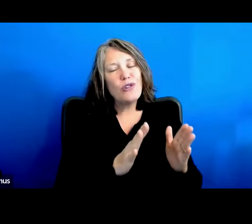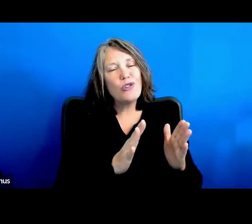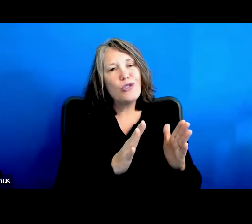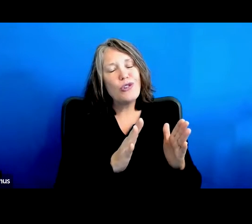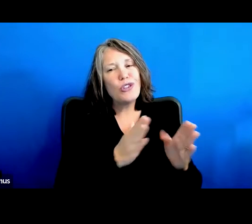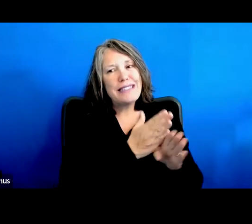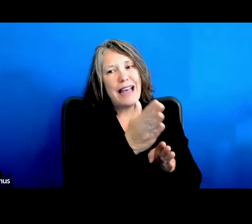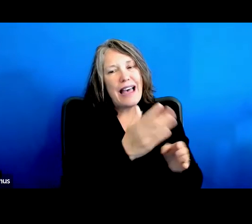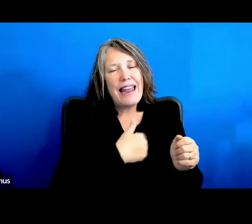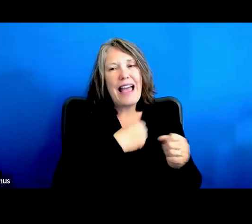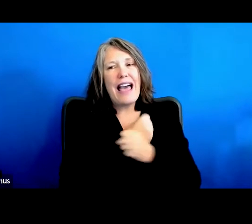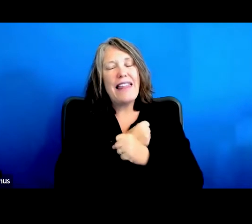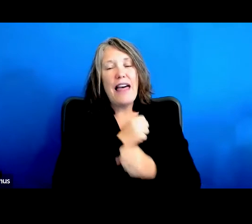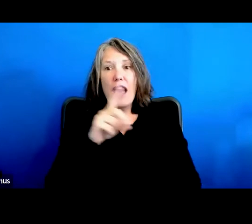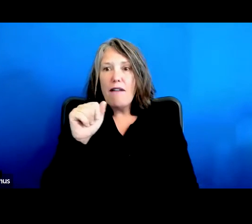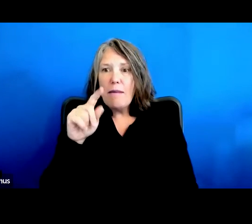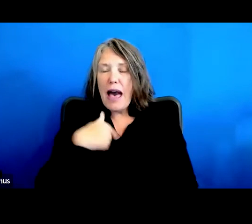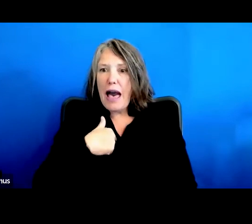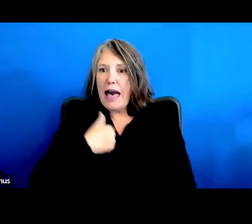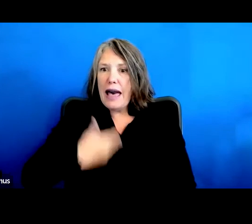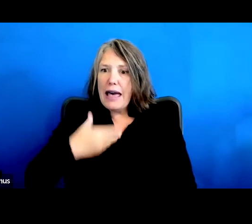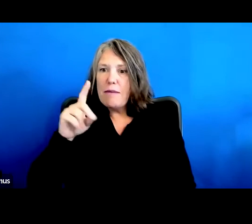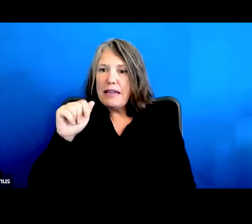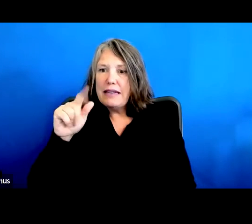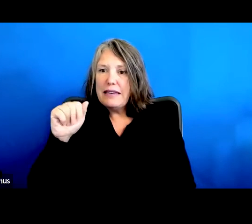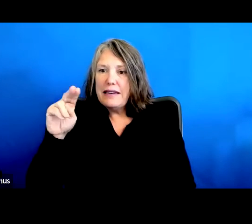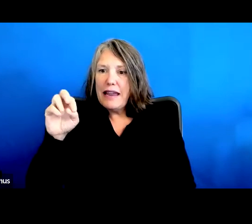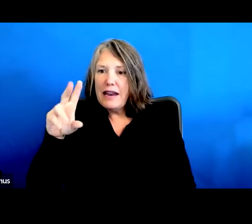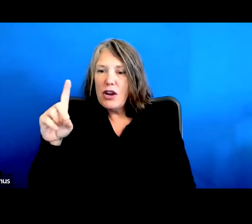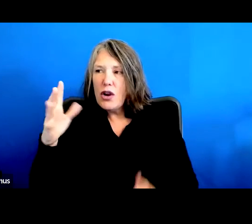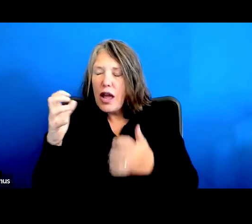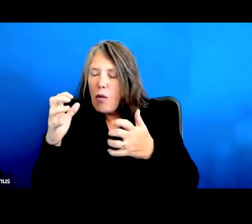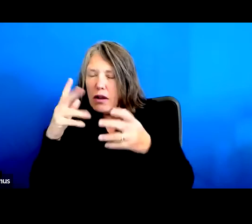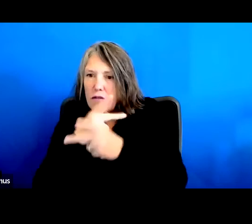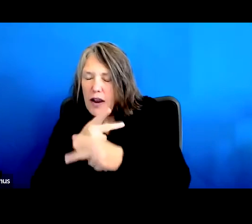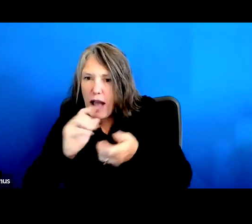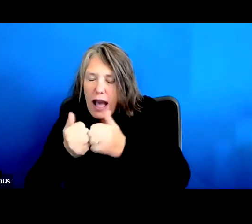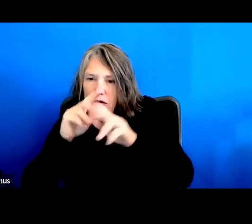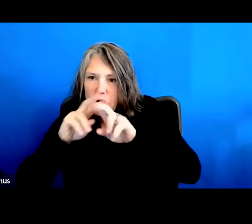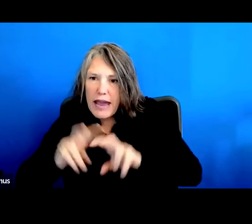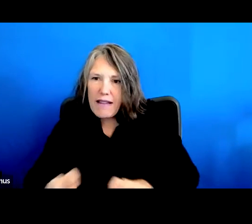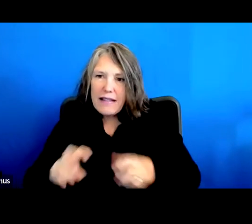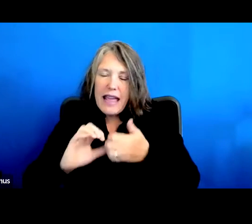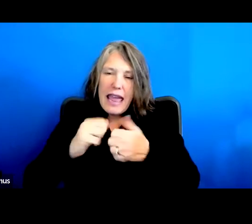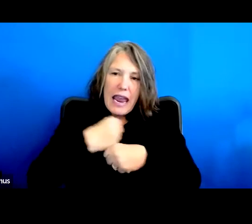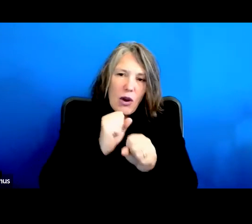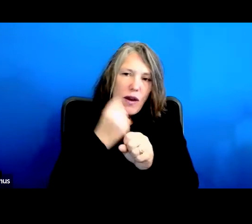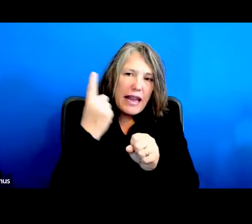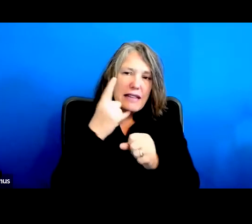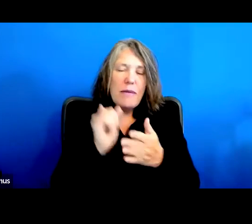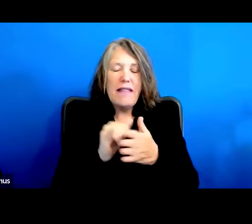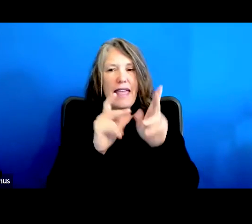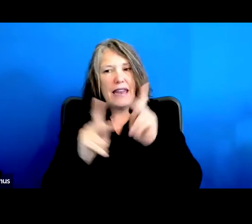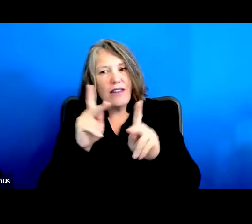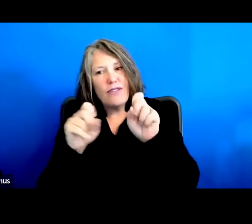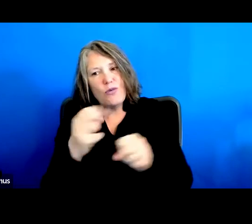I'm a data nerd. I want to dig up what data is available. I want to figure out how we can analyze it and create something that individuals